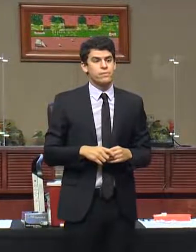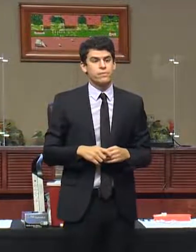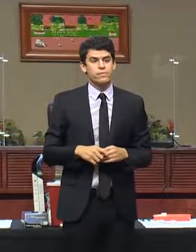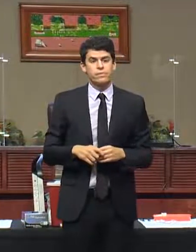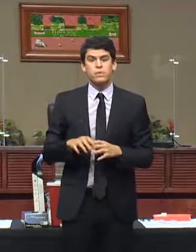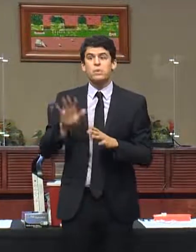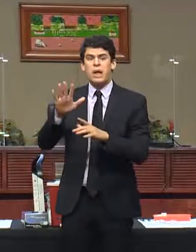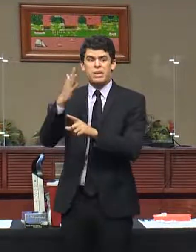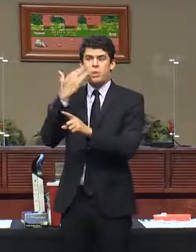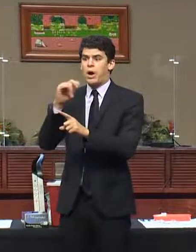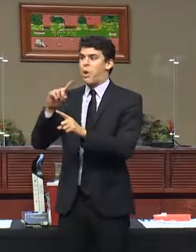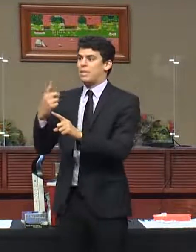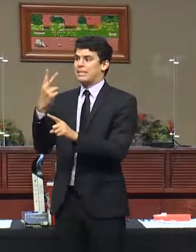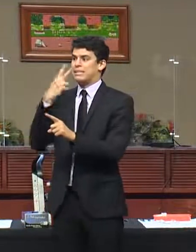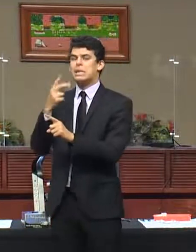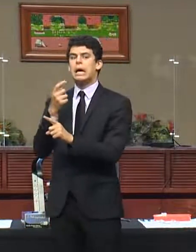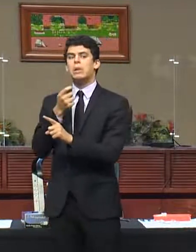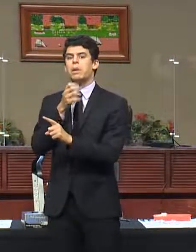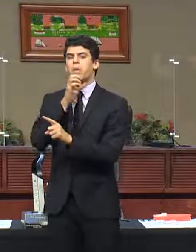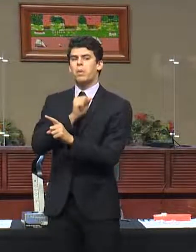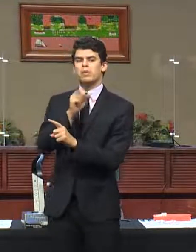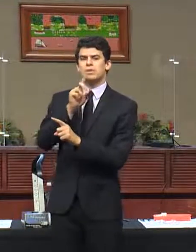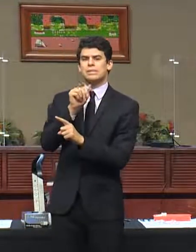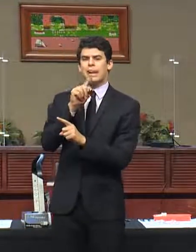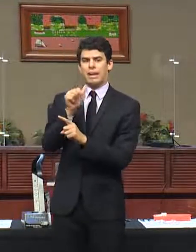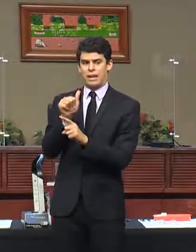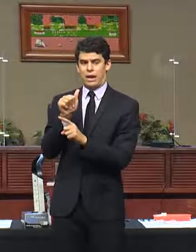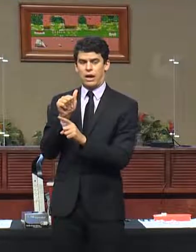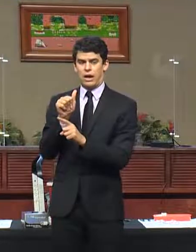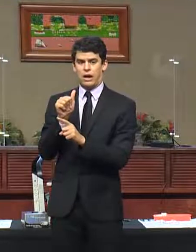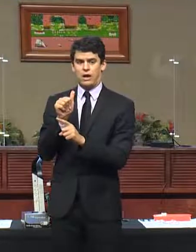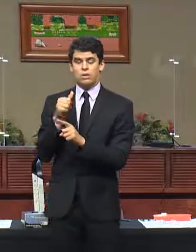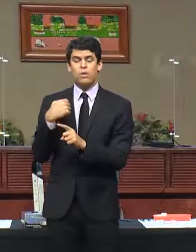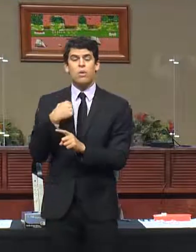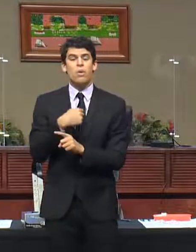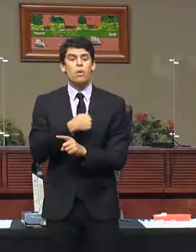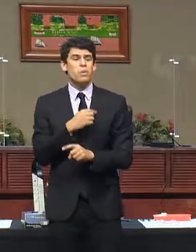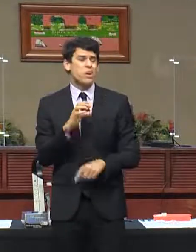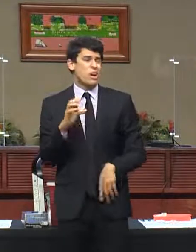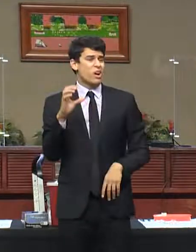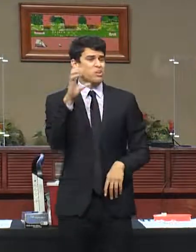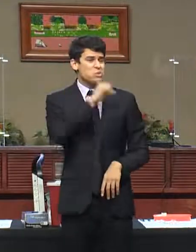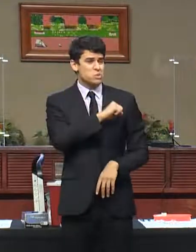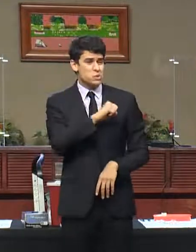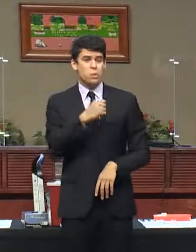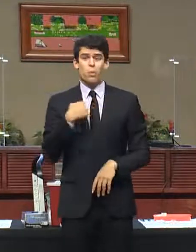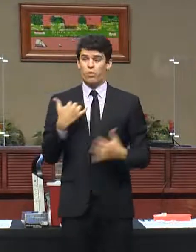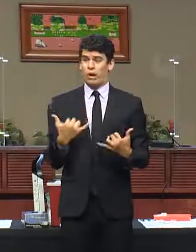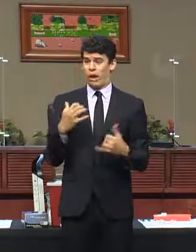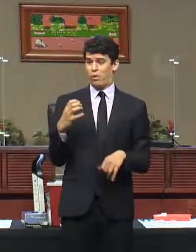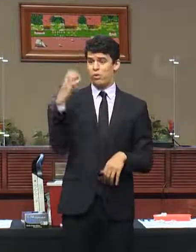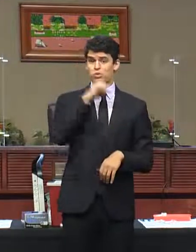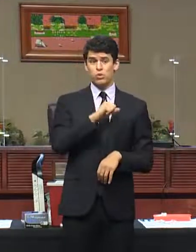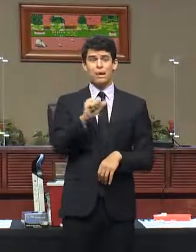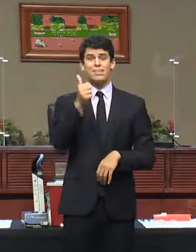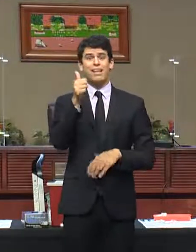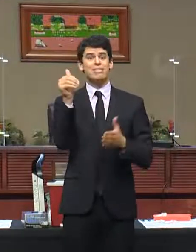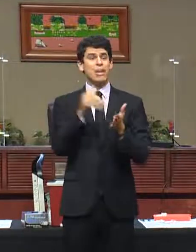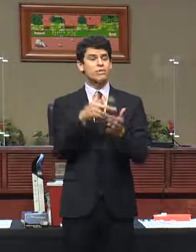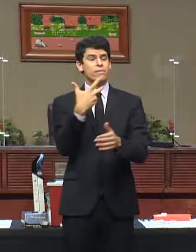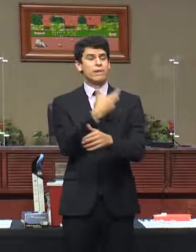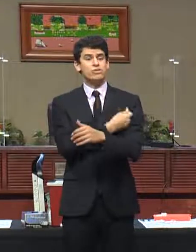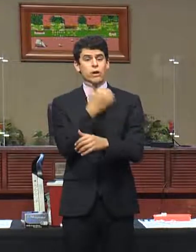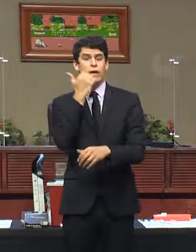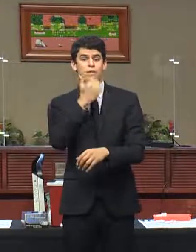but we don't know what we don't know. We are assuming that normally we do about 10,000 vaccinations a day. We are assuming that we